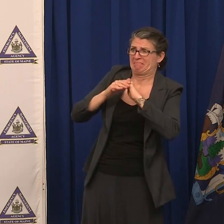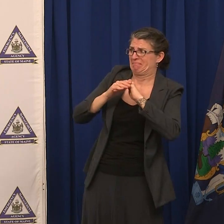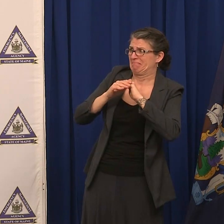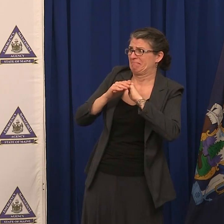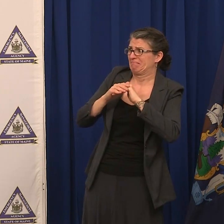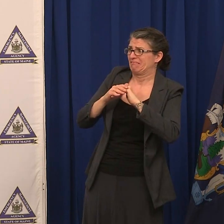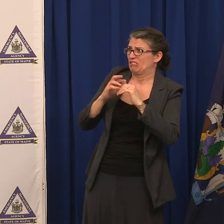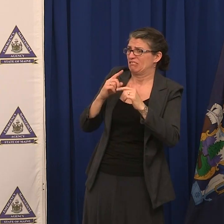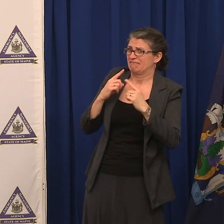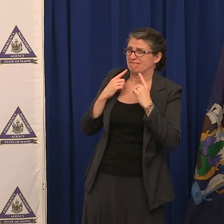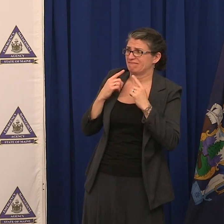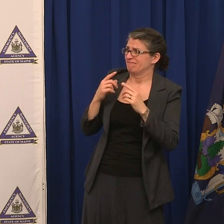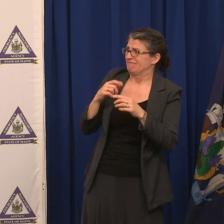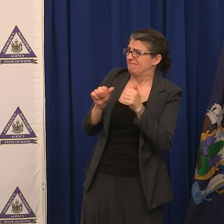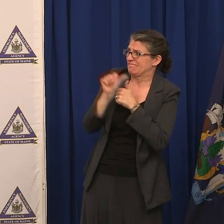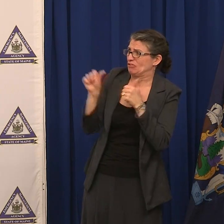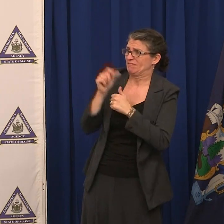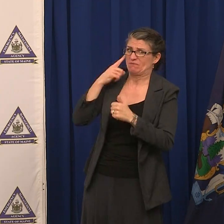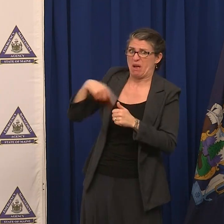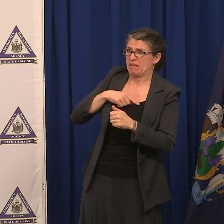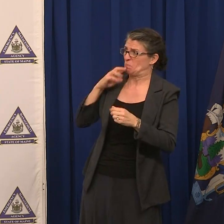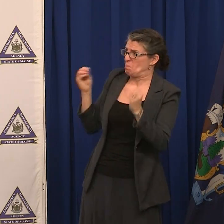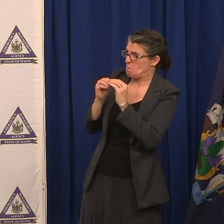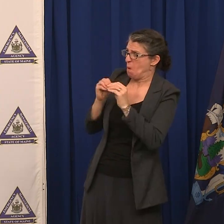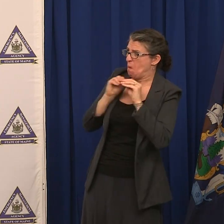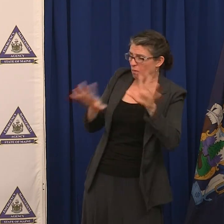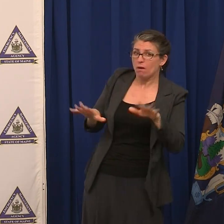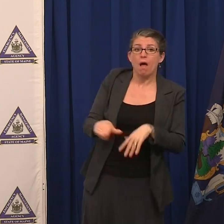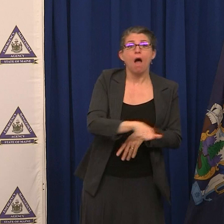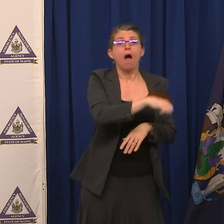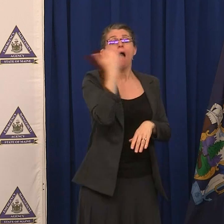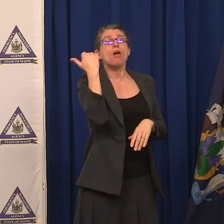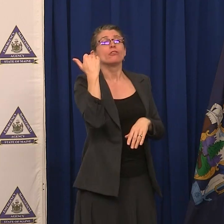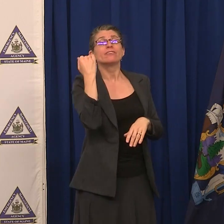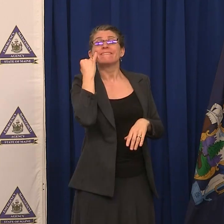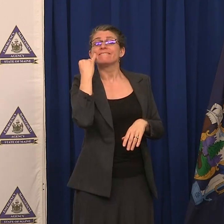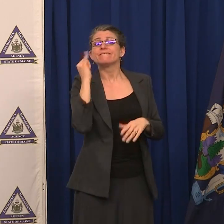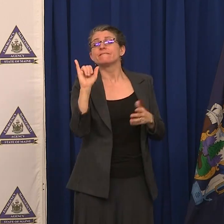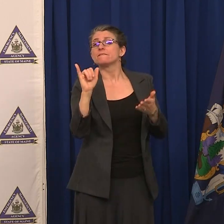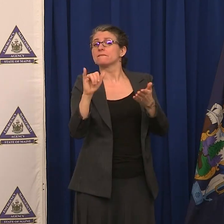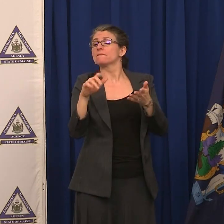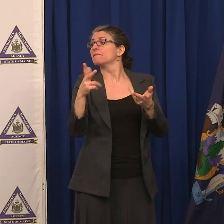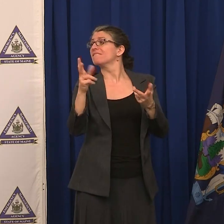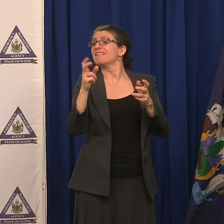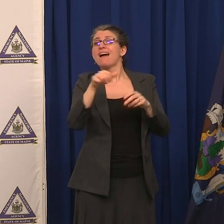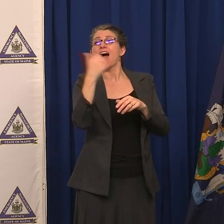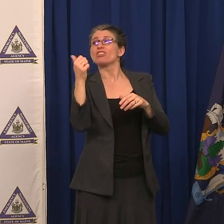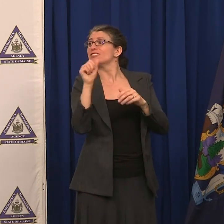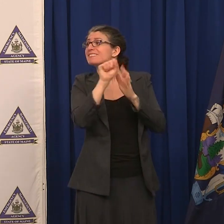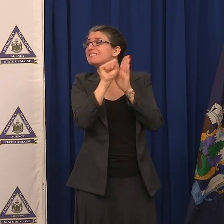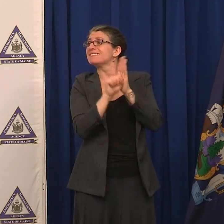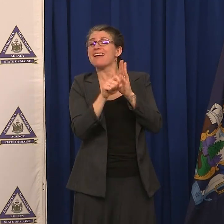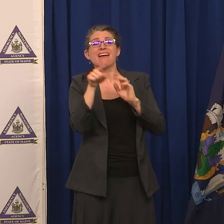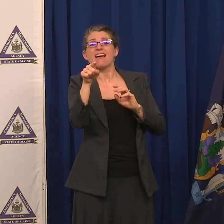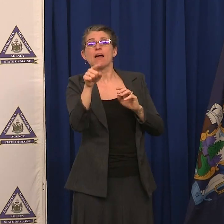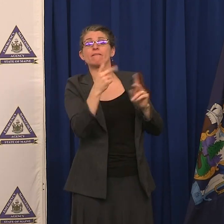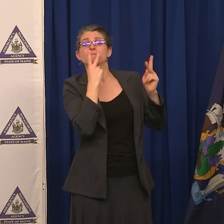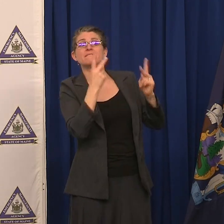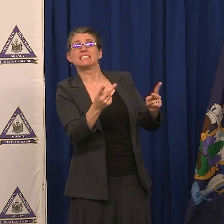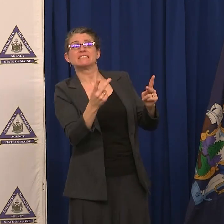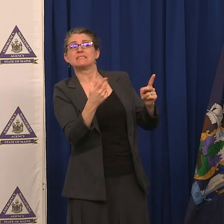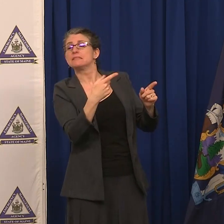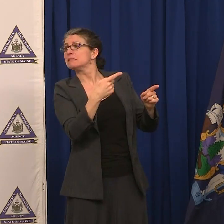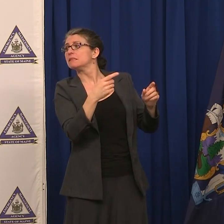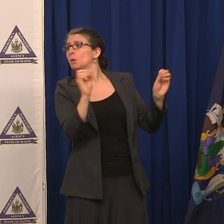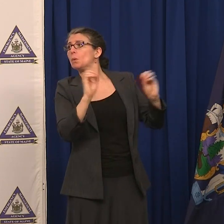asymptomatic people from harder hit areas like New York City or Boston? I mean, as long as they're all following the same protocol, it doesn't seem like there's much residual